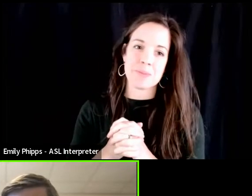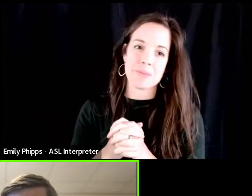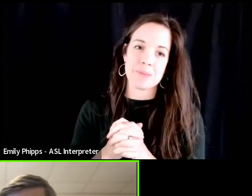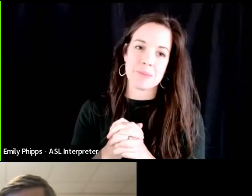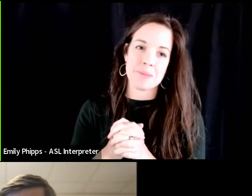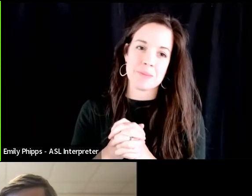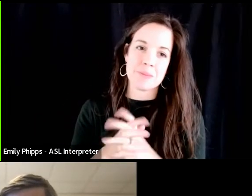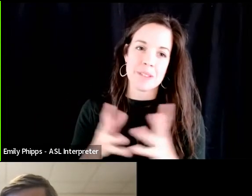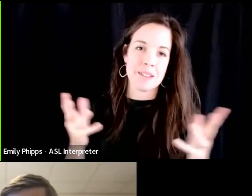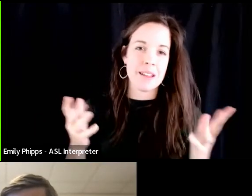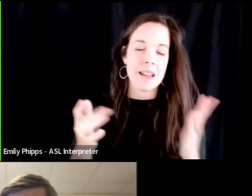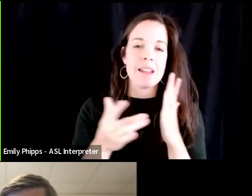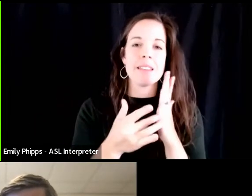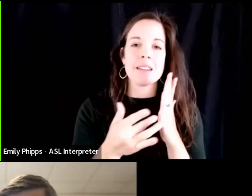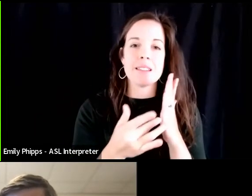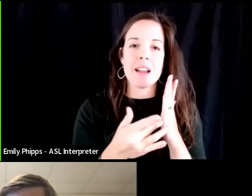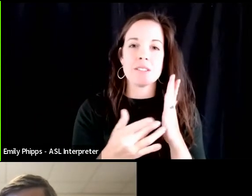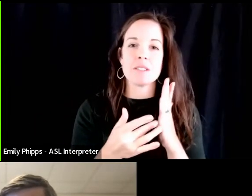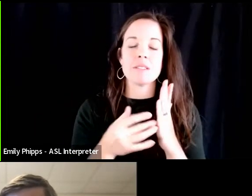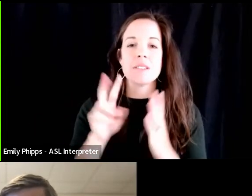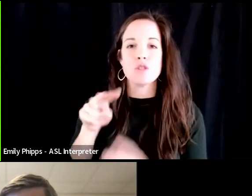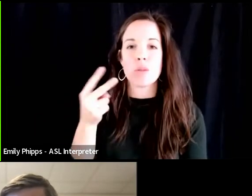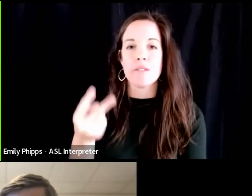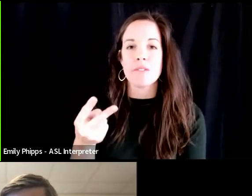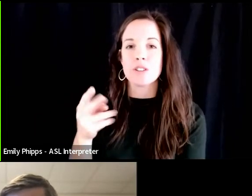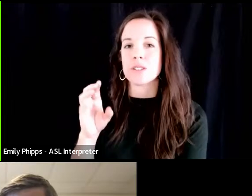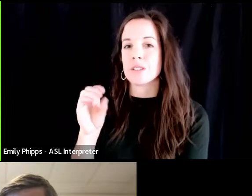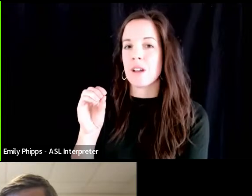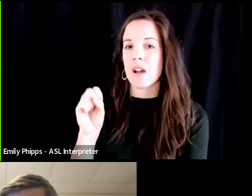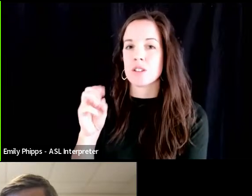the technology is reverse osmosis. And